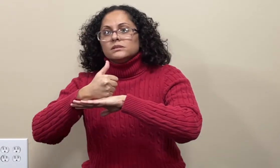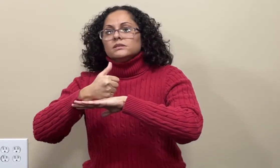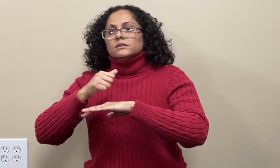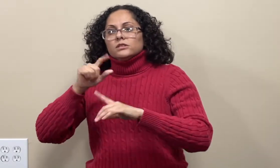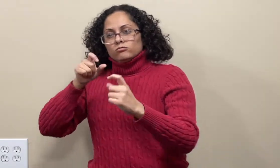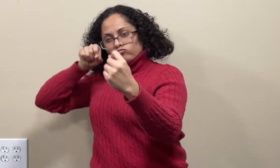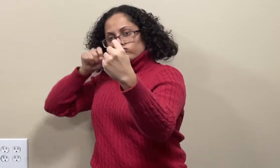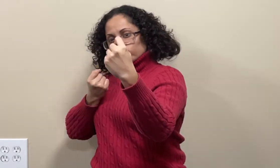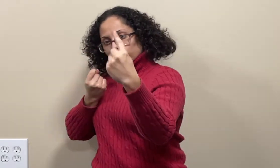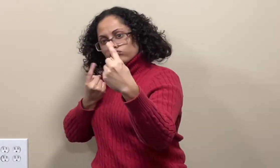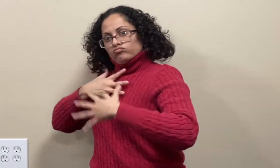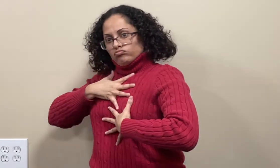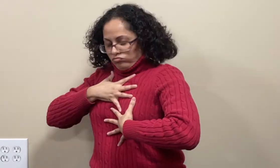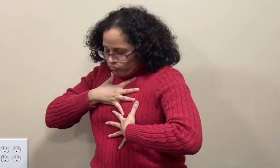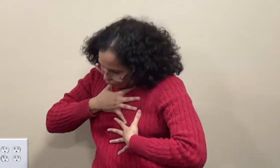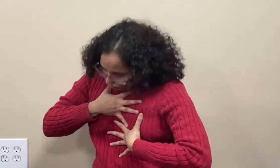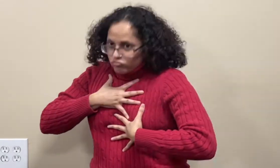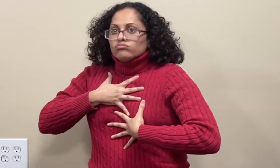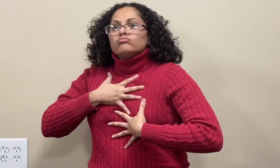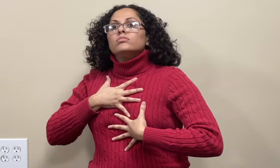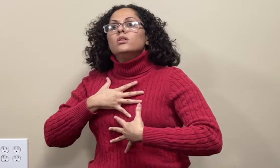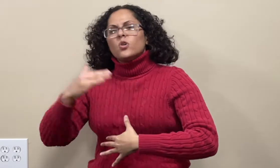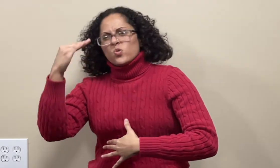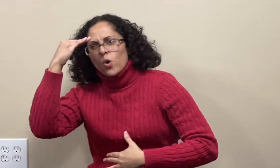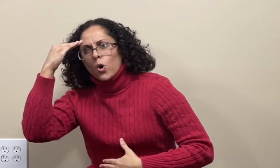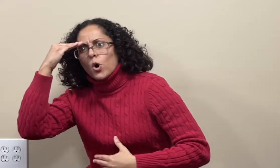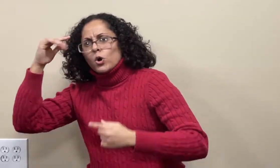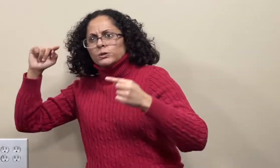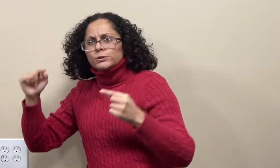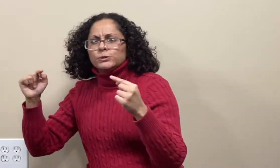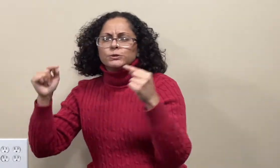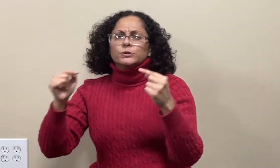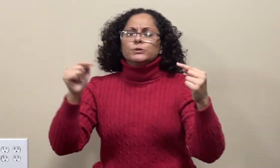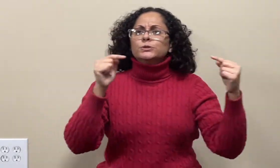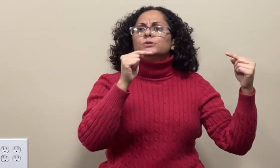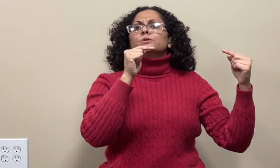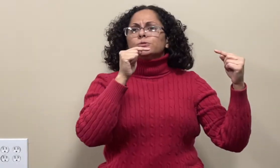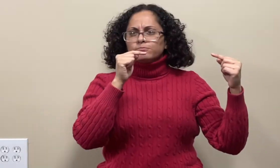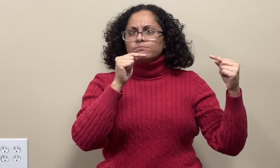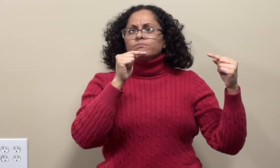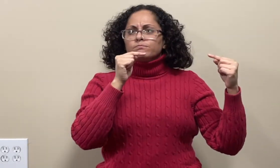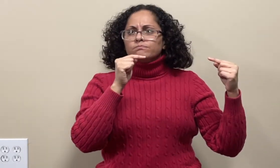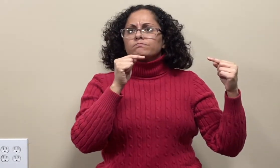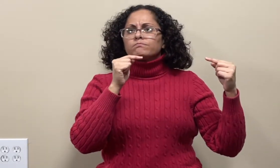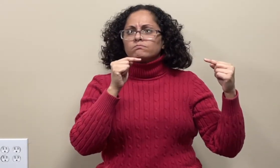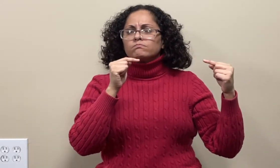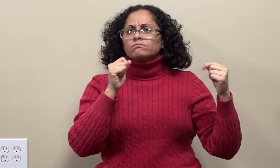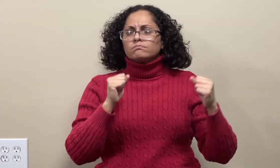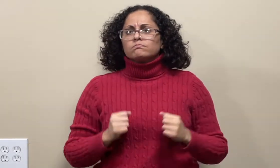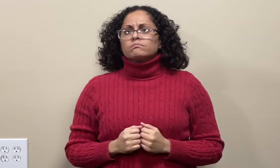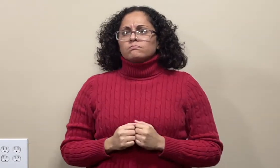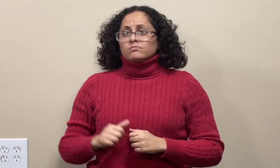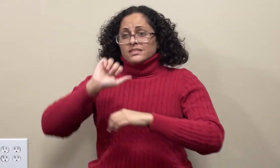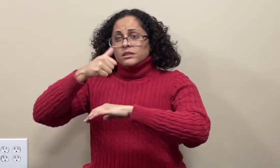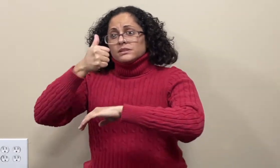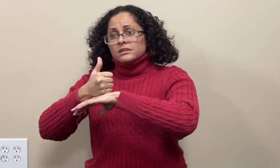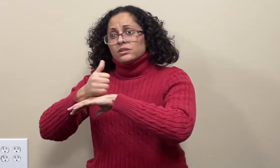awareness. The vastness of the World Deaf Refugee Crisis can be hard to grasp, but raising awareness can